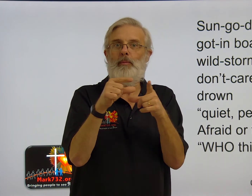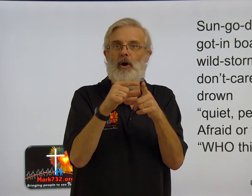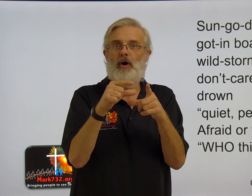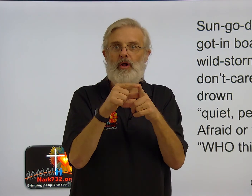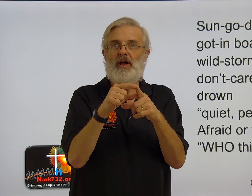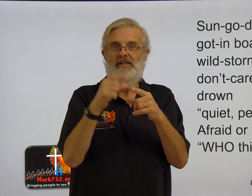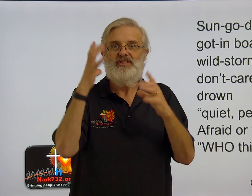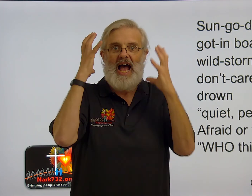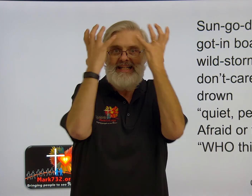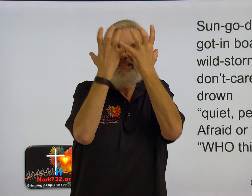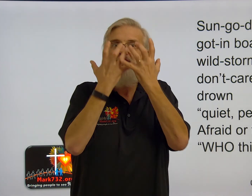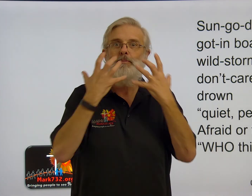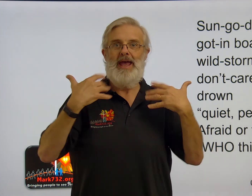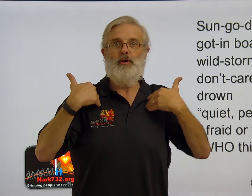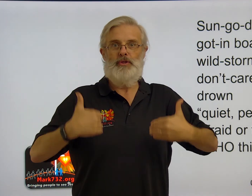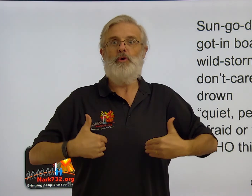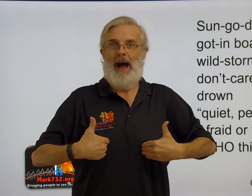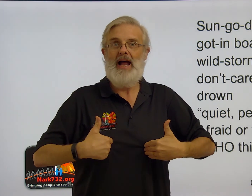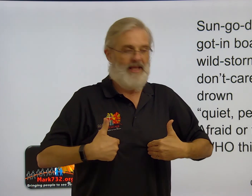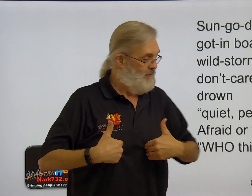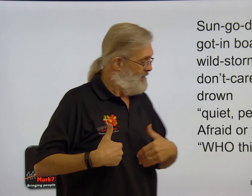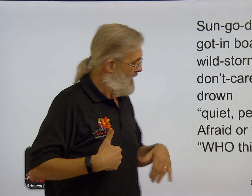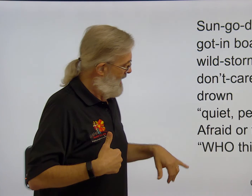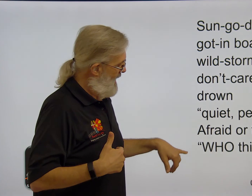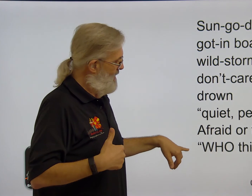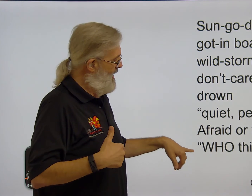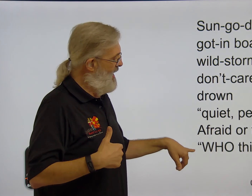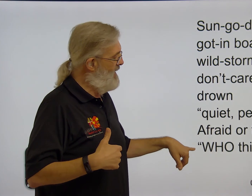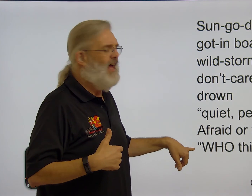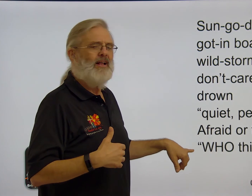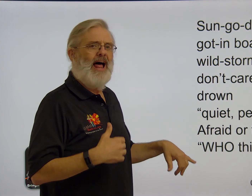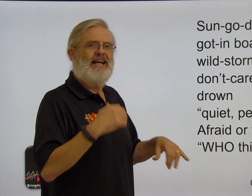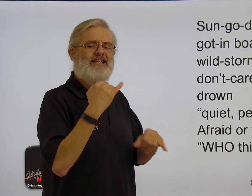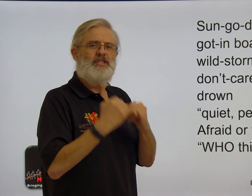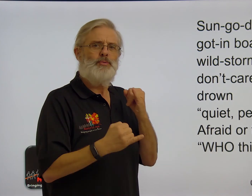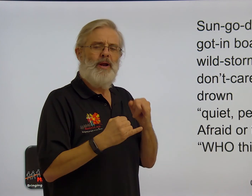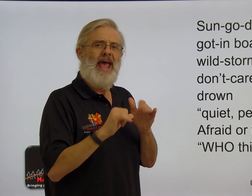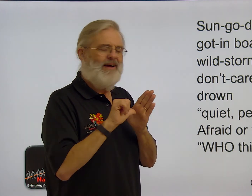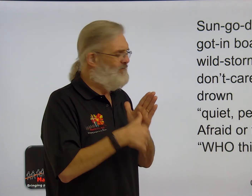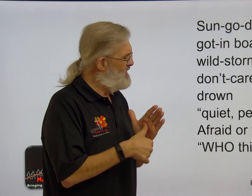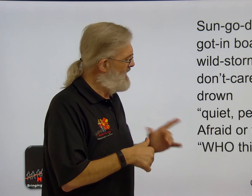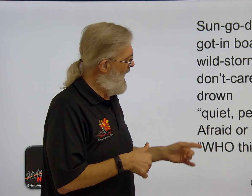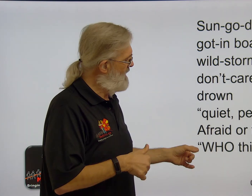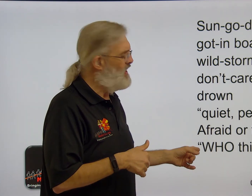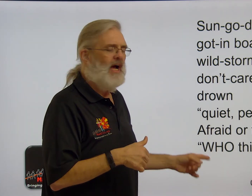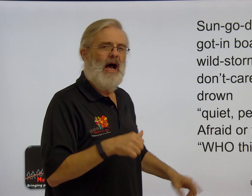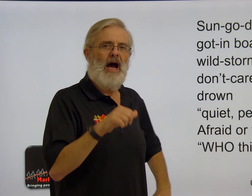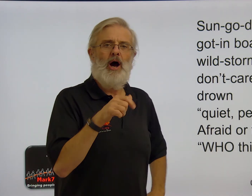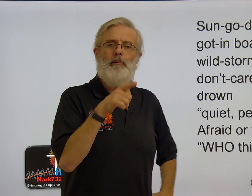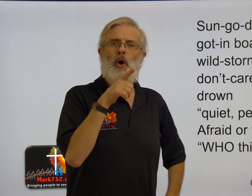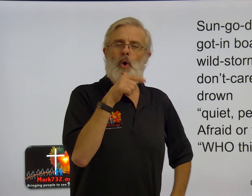non-verbal signs that you make with your body. And then last, I just want to emphasize